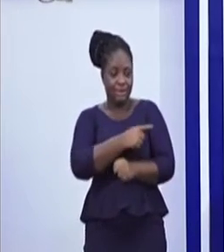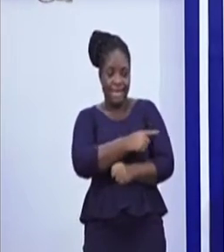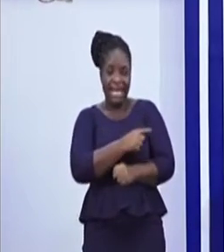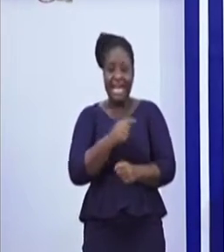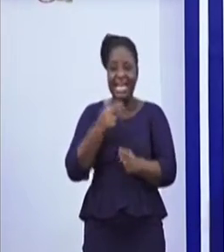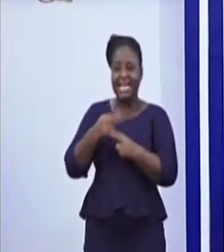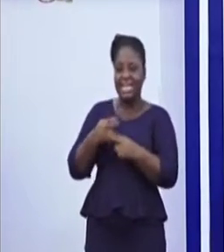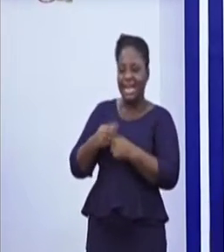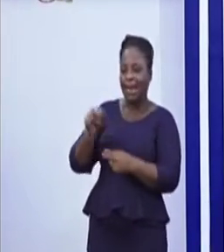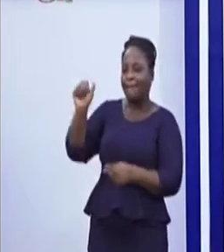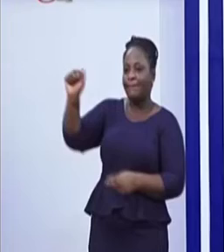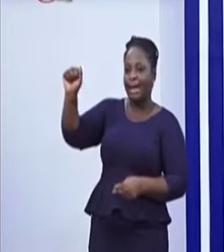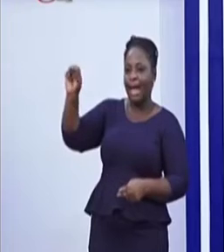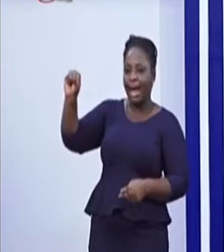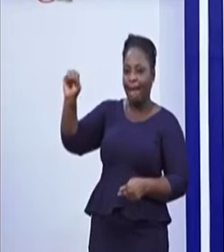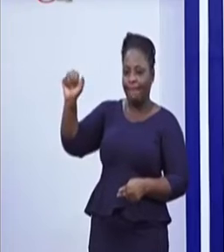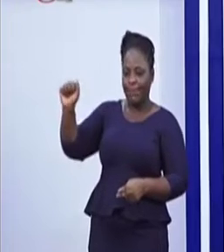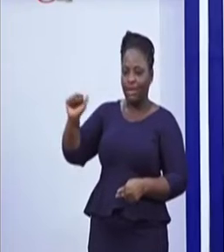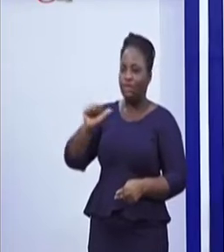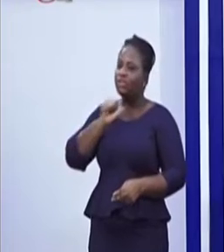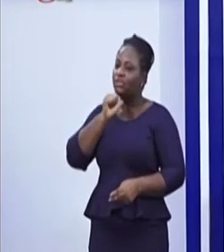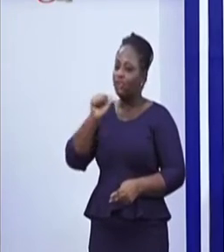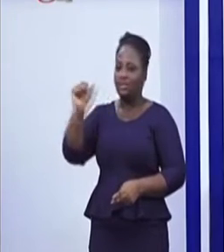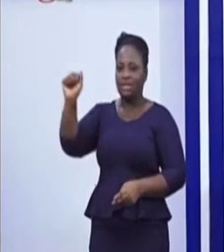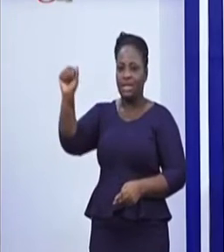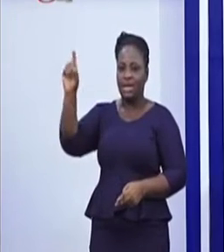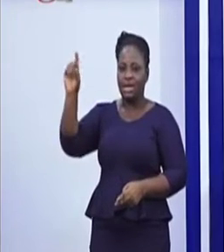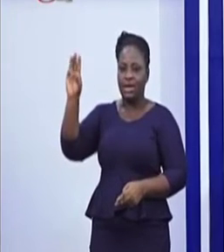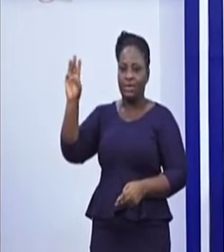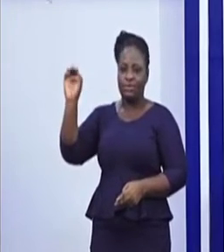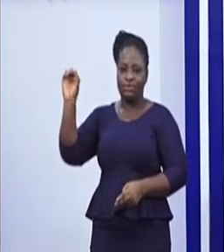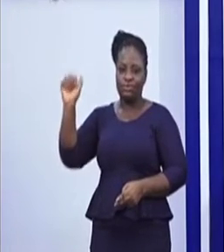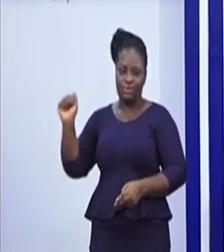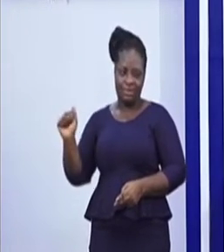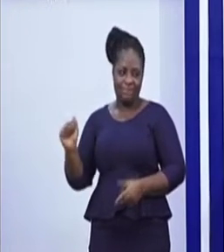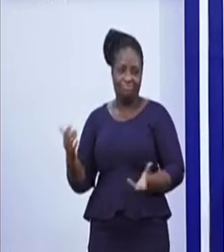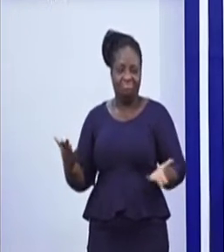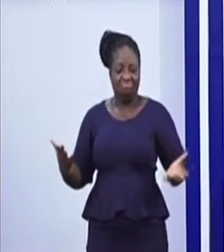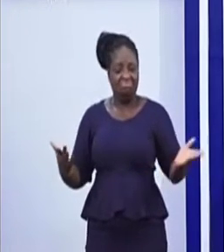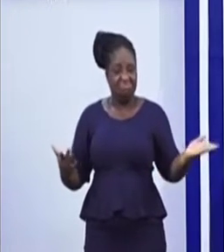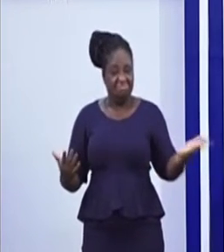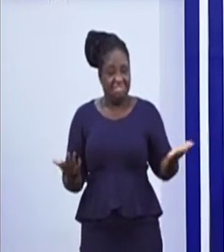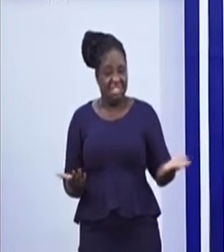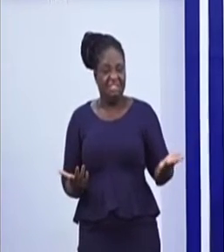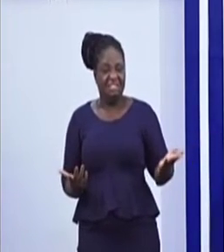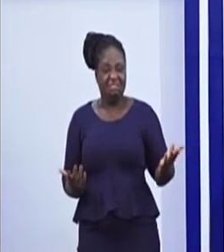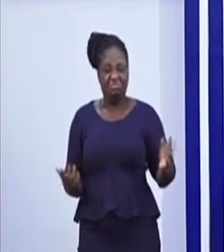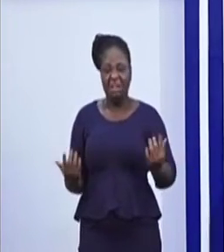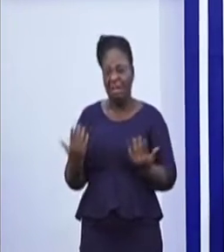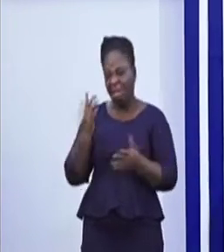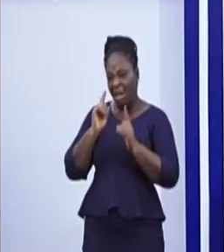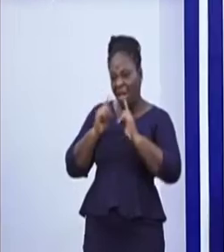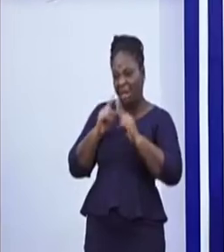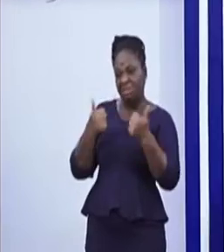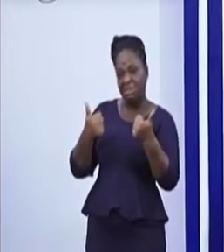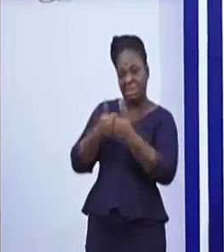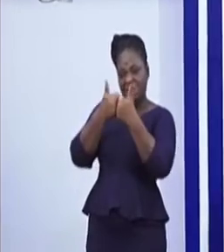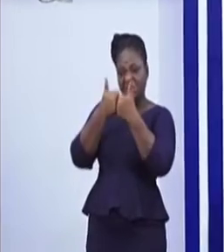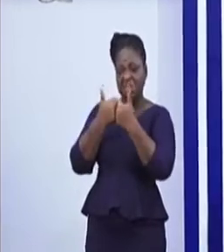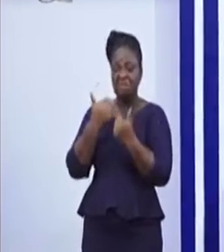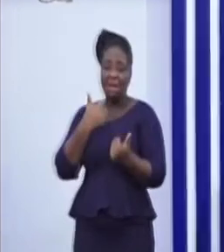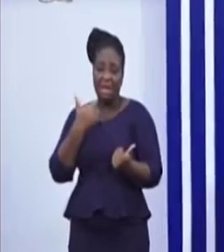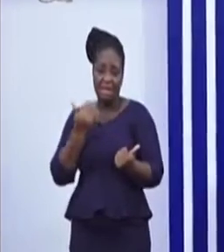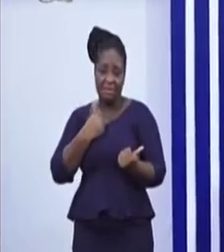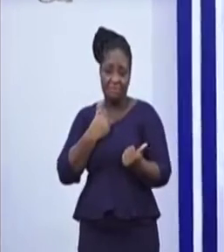Ama Edwin, not Adjoa. So basically, we'll be looking at the challenges that we are facing with